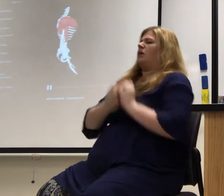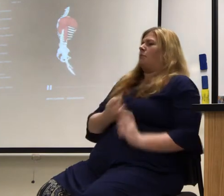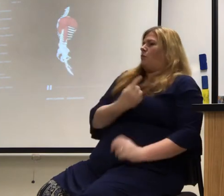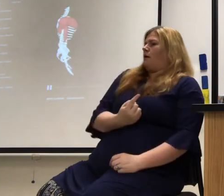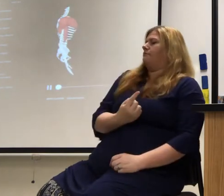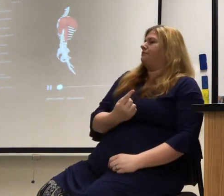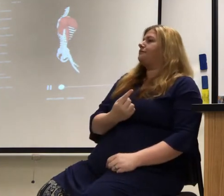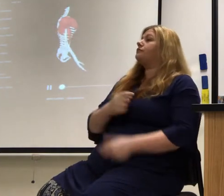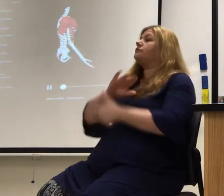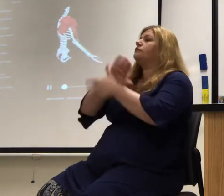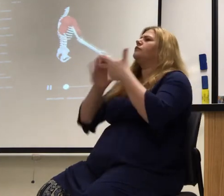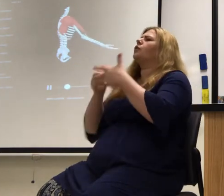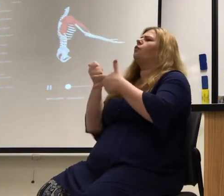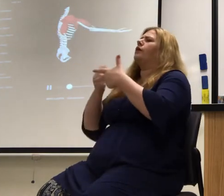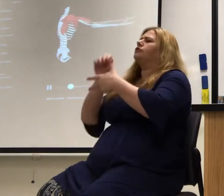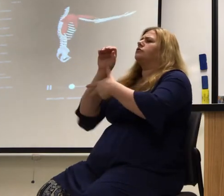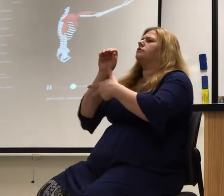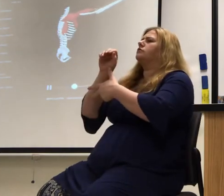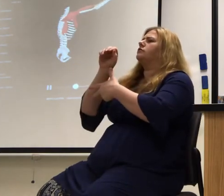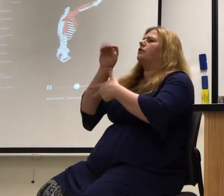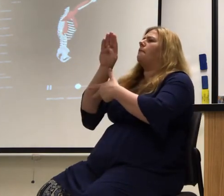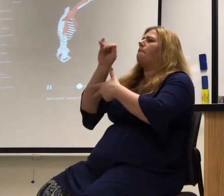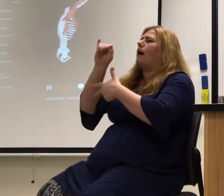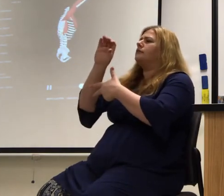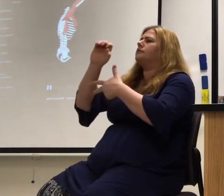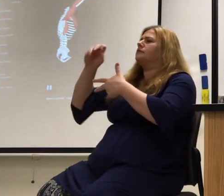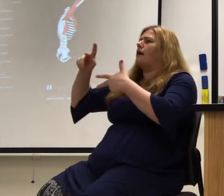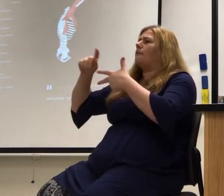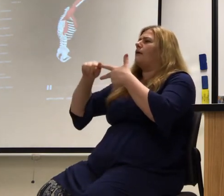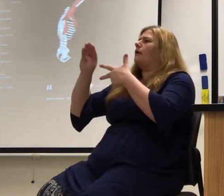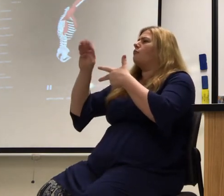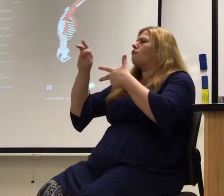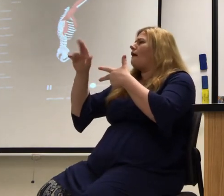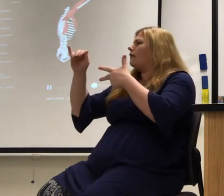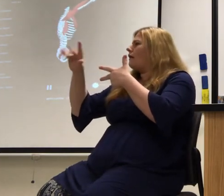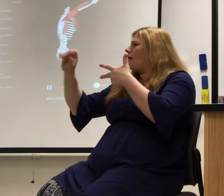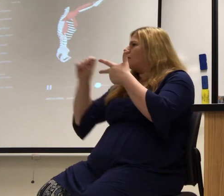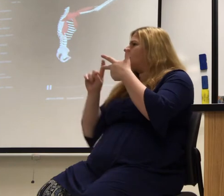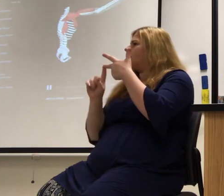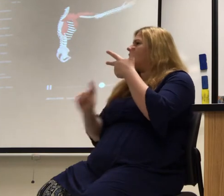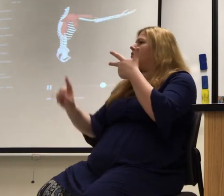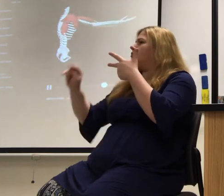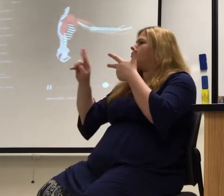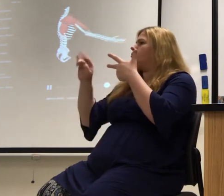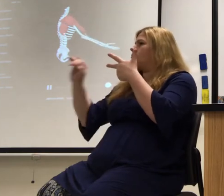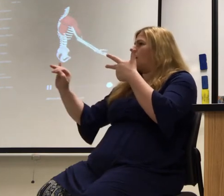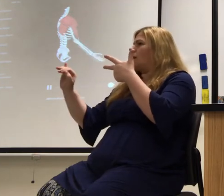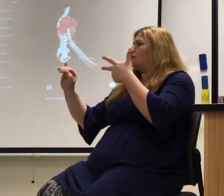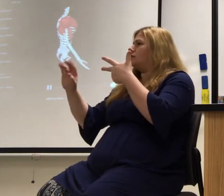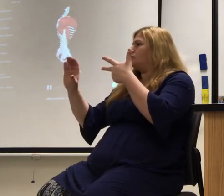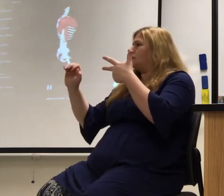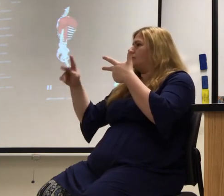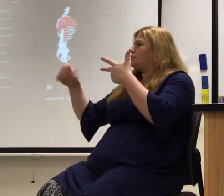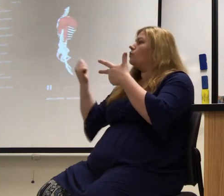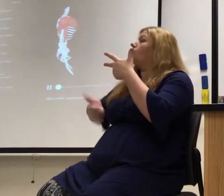for number one, which can flex arm? You should have put the biceps brachii,